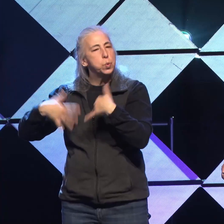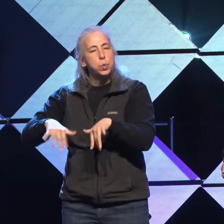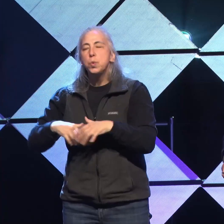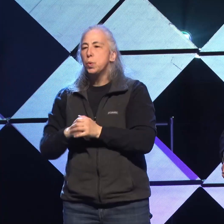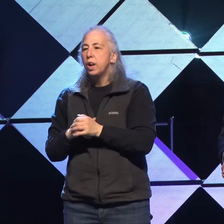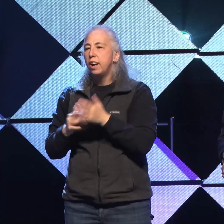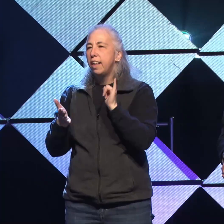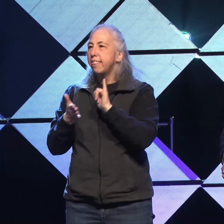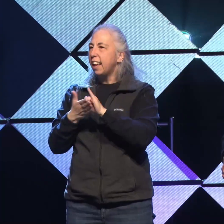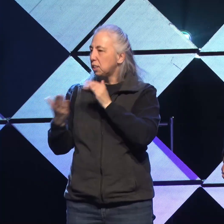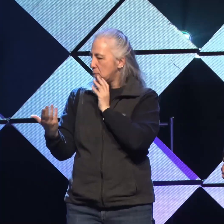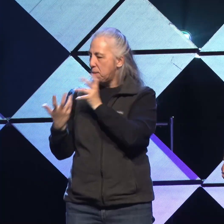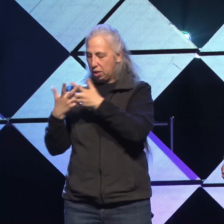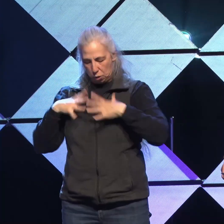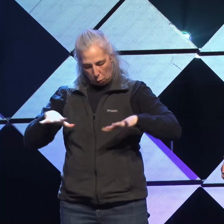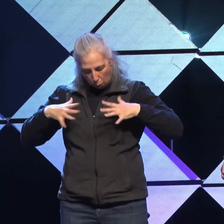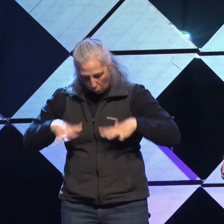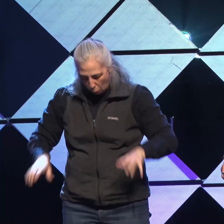hoodie and pants.